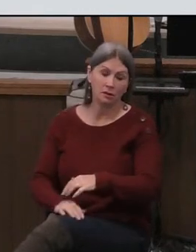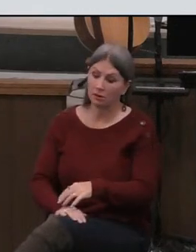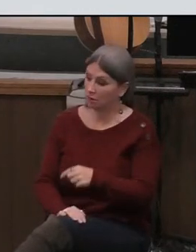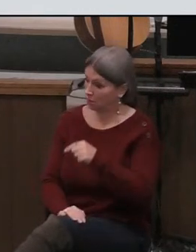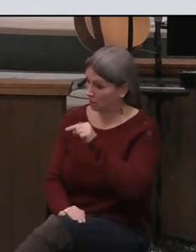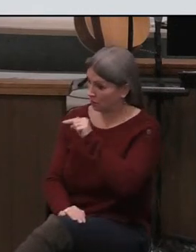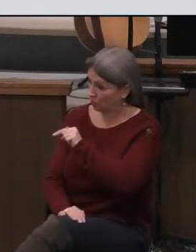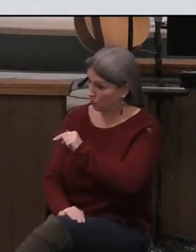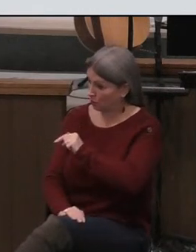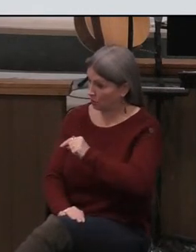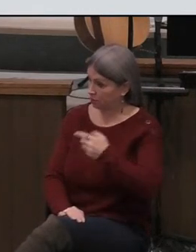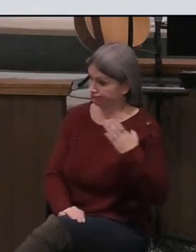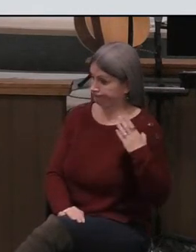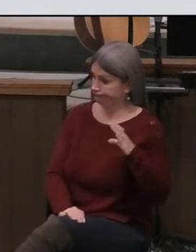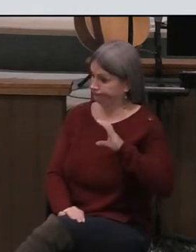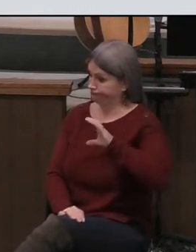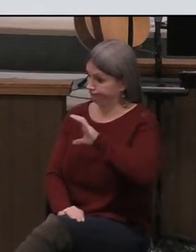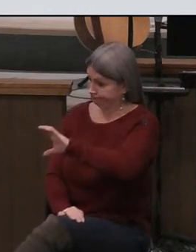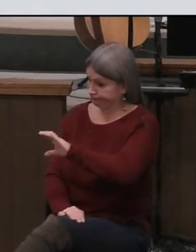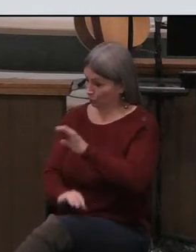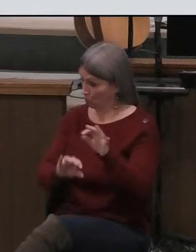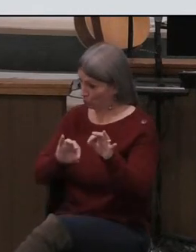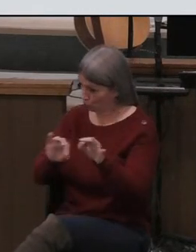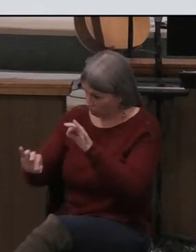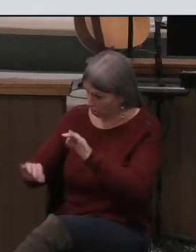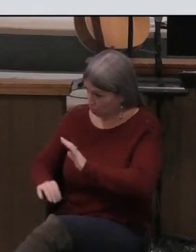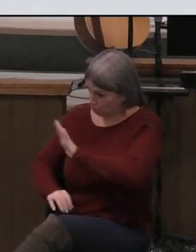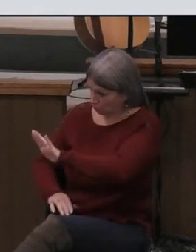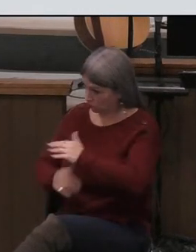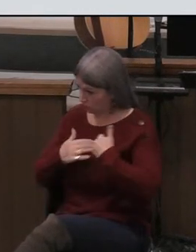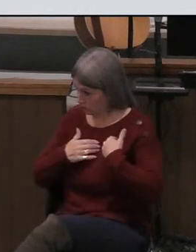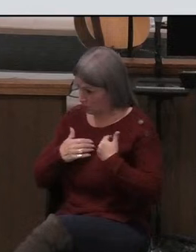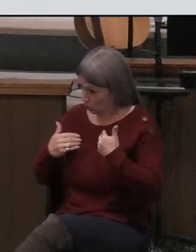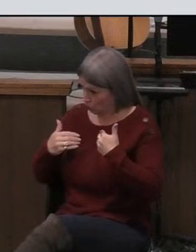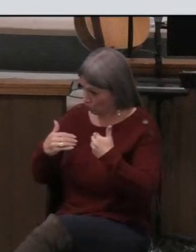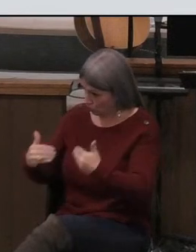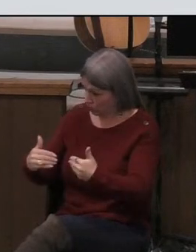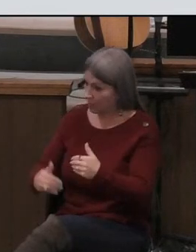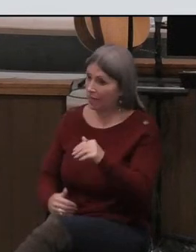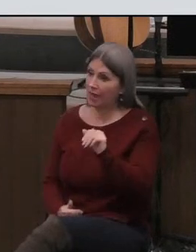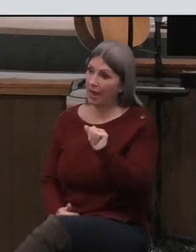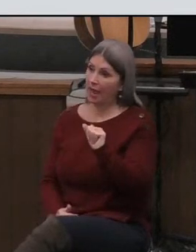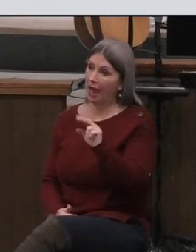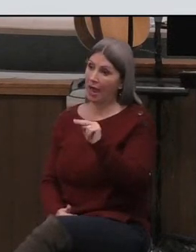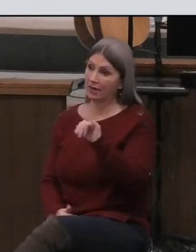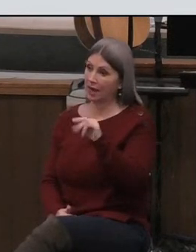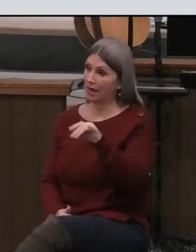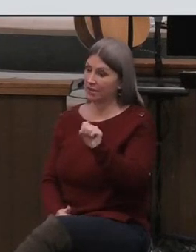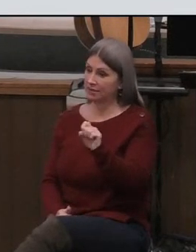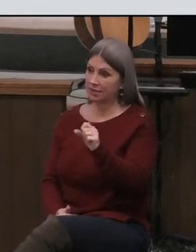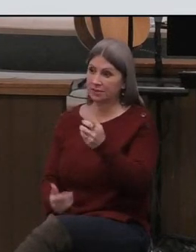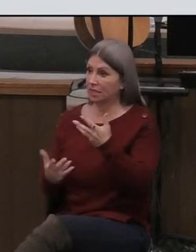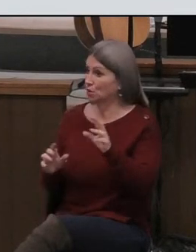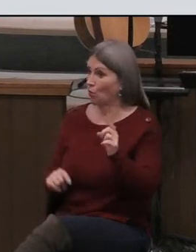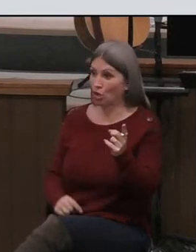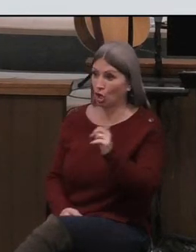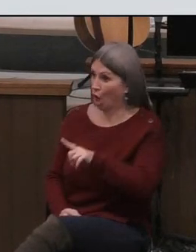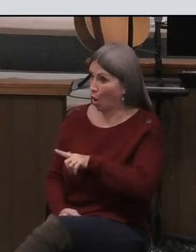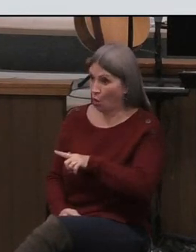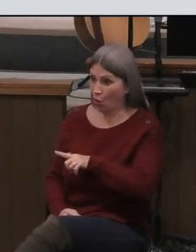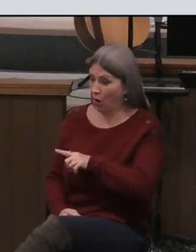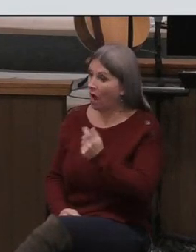proclaim the gospel to him, basically. And Ananias doesn't want to go. But in